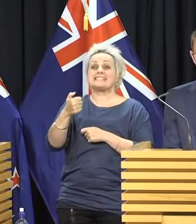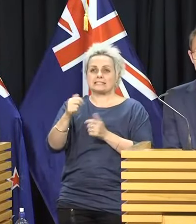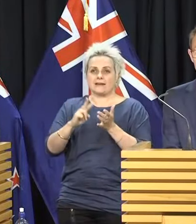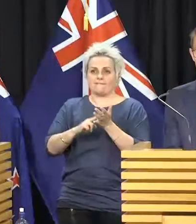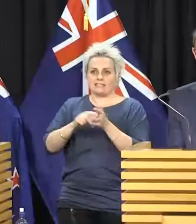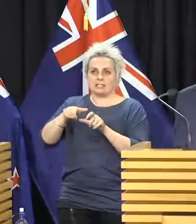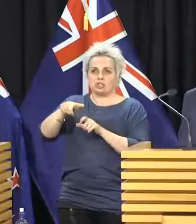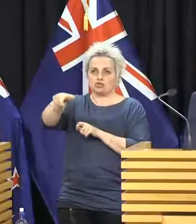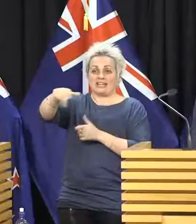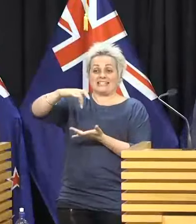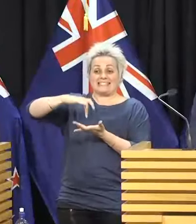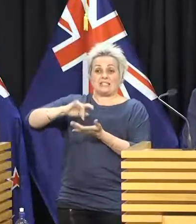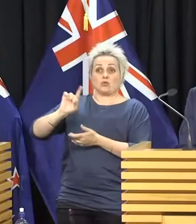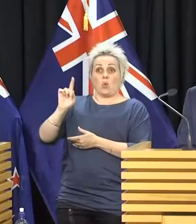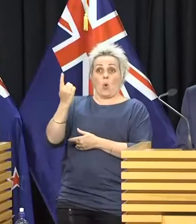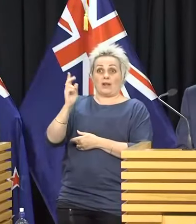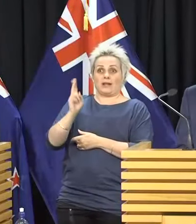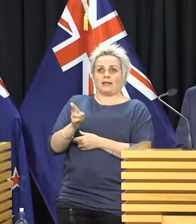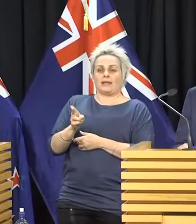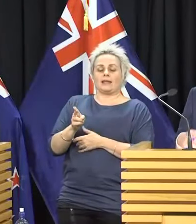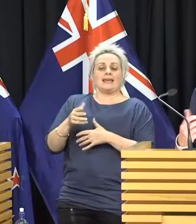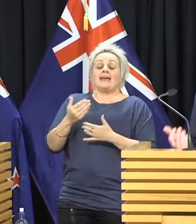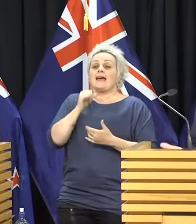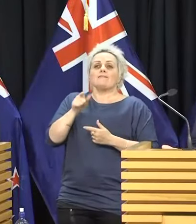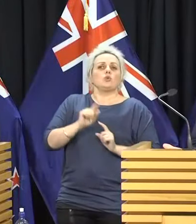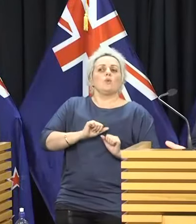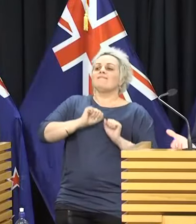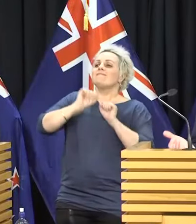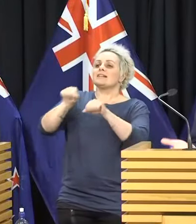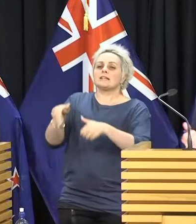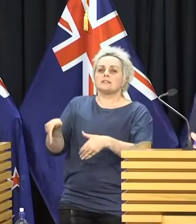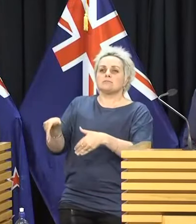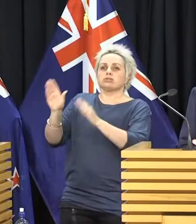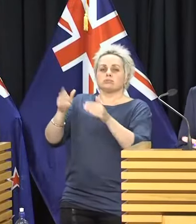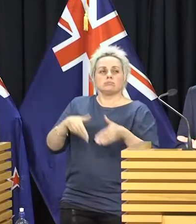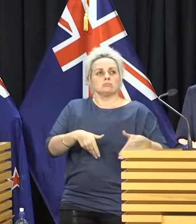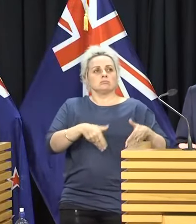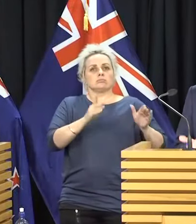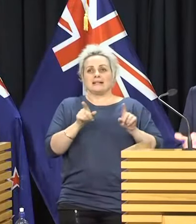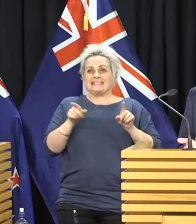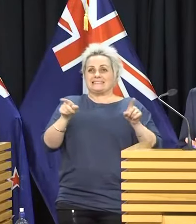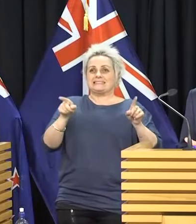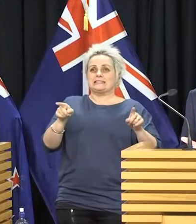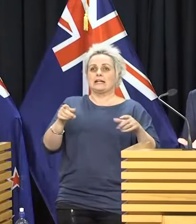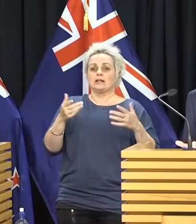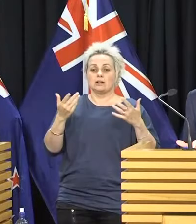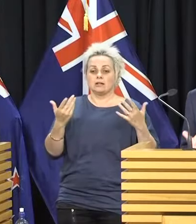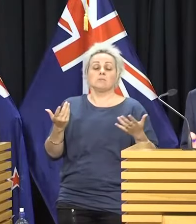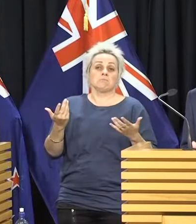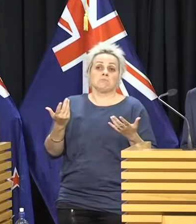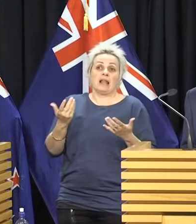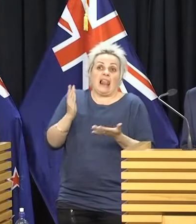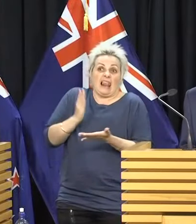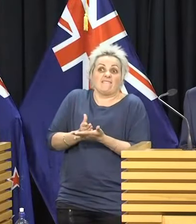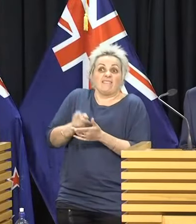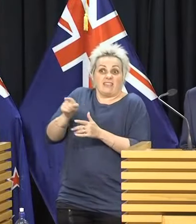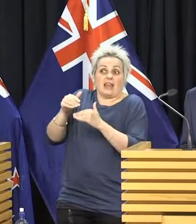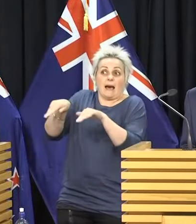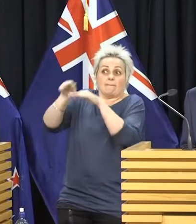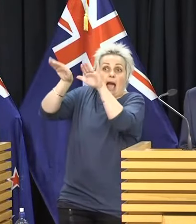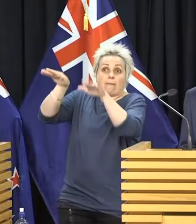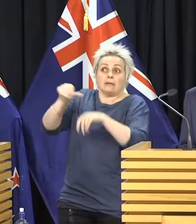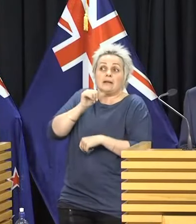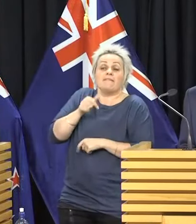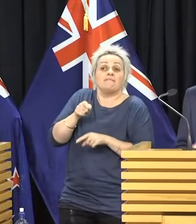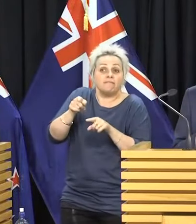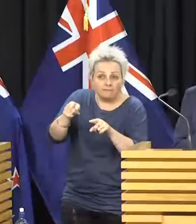Auckland. The dates of interest are anyone who has visited those 2 locations, or indeed in the case of the apartments lives at the Vincent